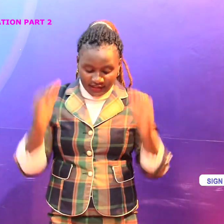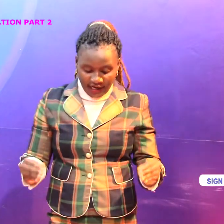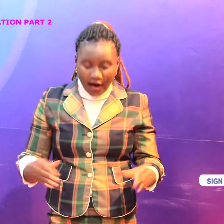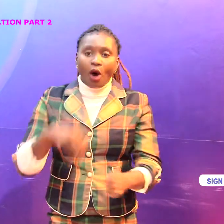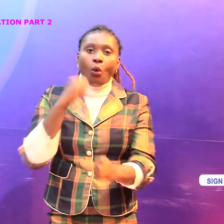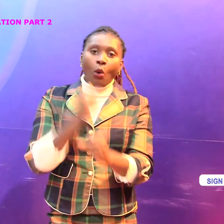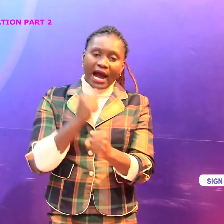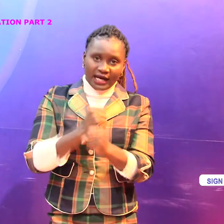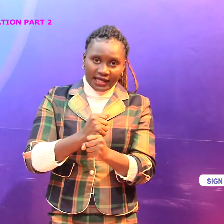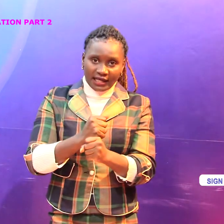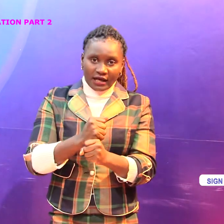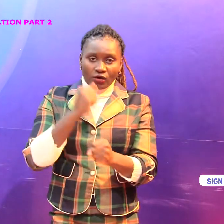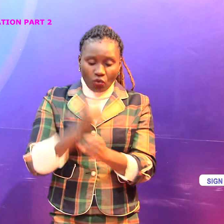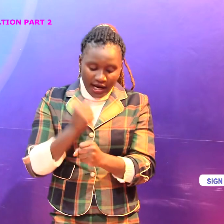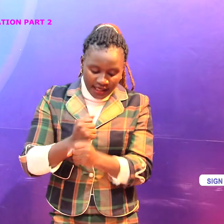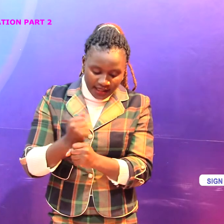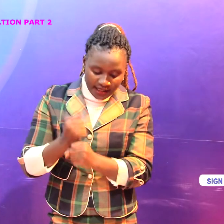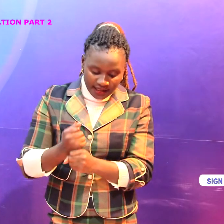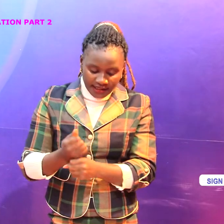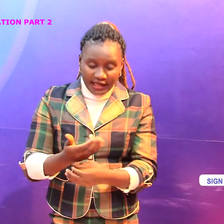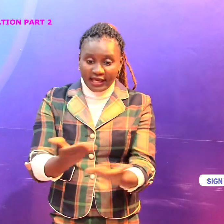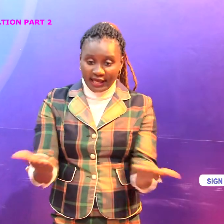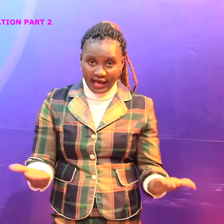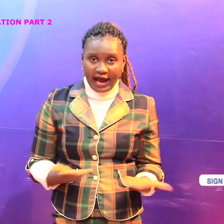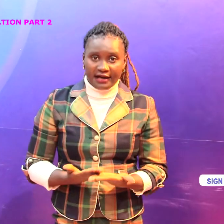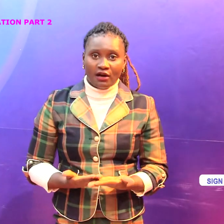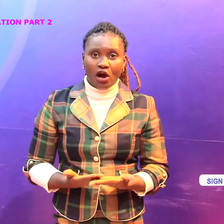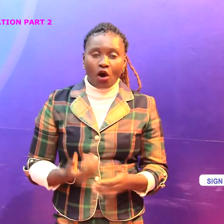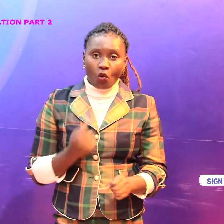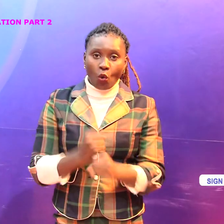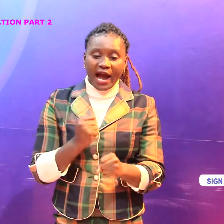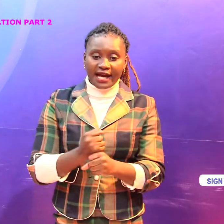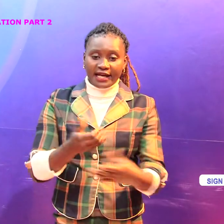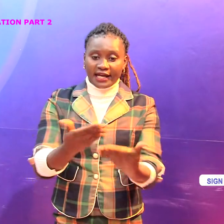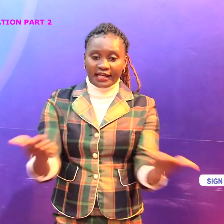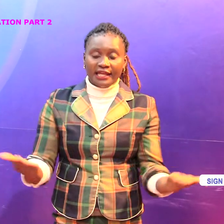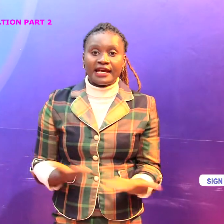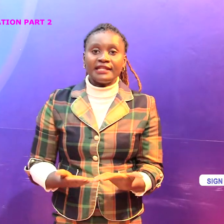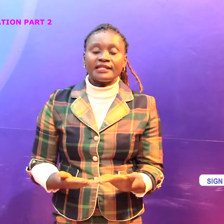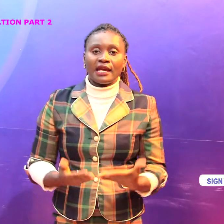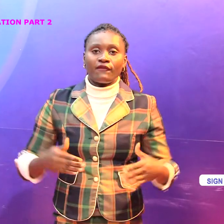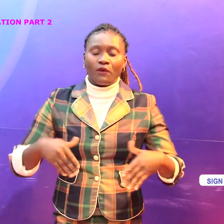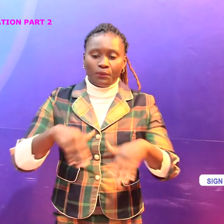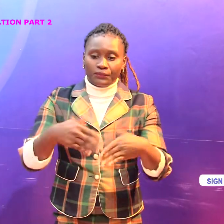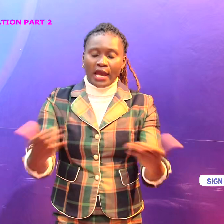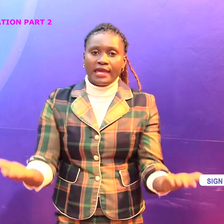Teacher. Work. Work here. Work here. This is a sign for